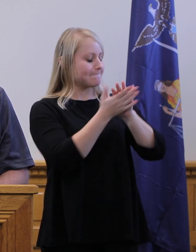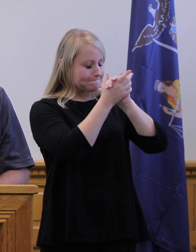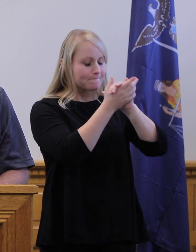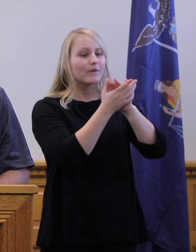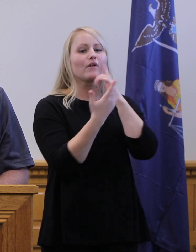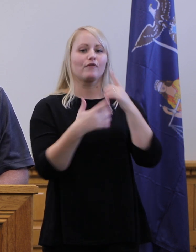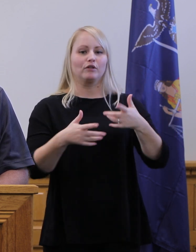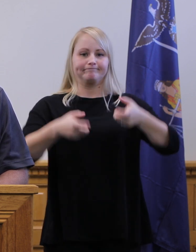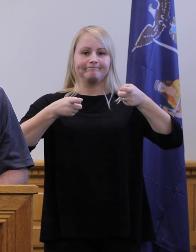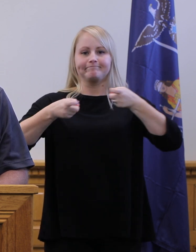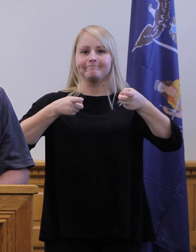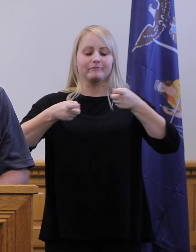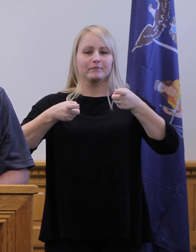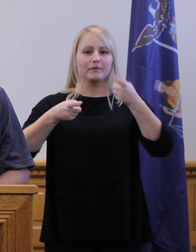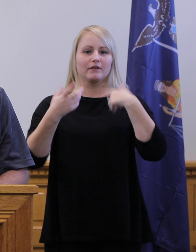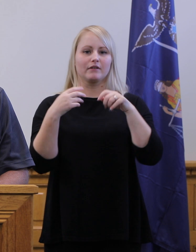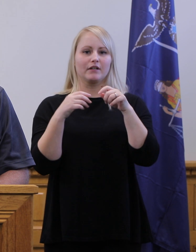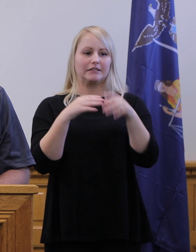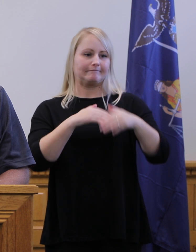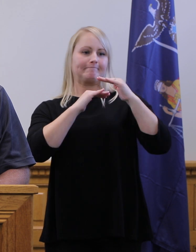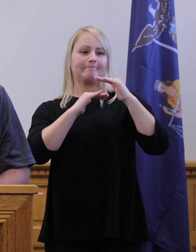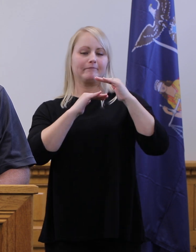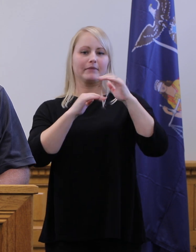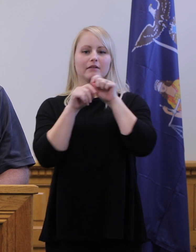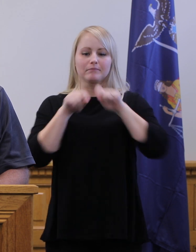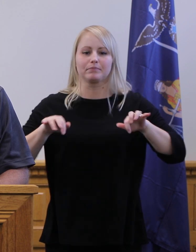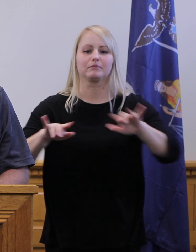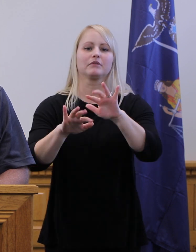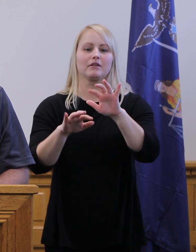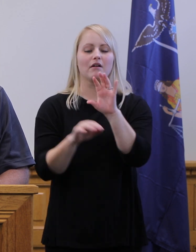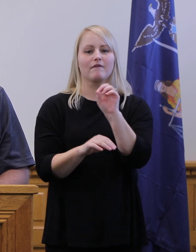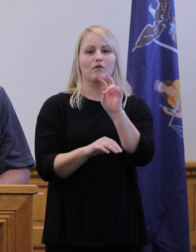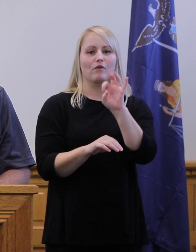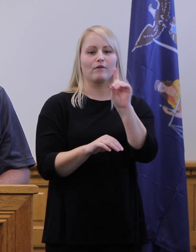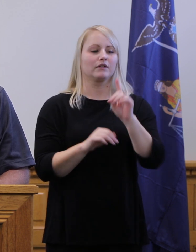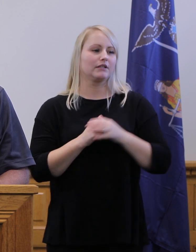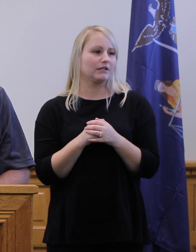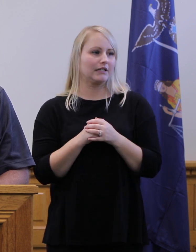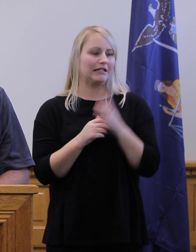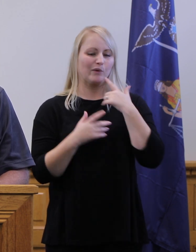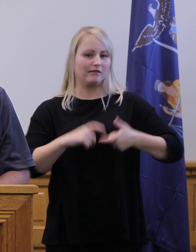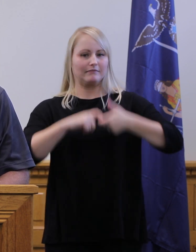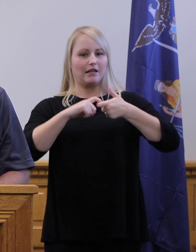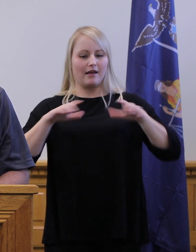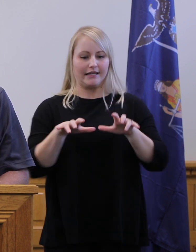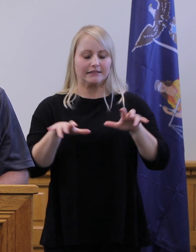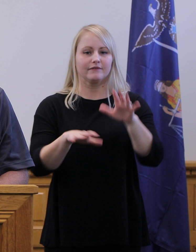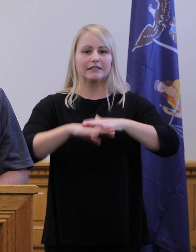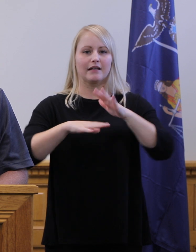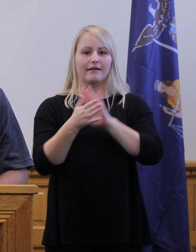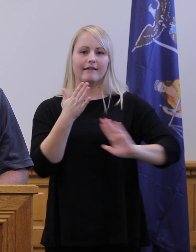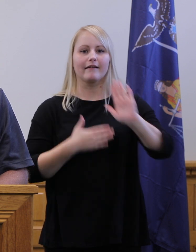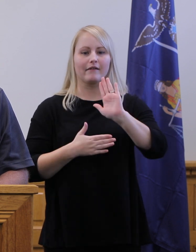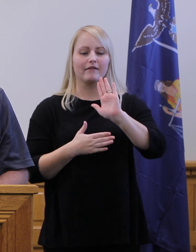steps to help contain the spread of COVID-19. Suspending on-campus activities and taking strong enforcement measures will help